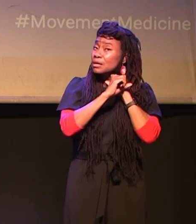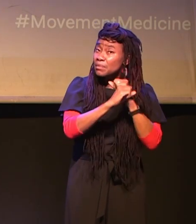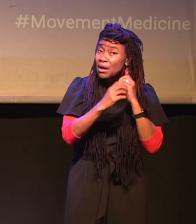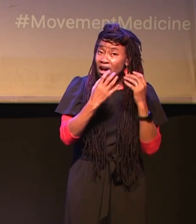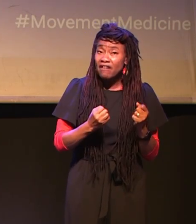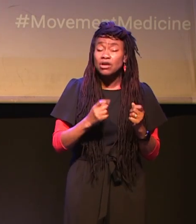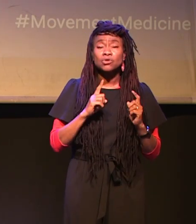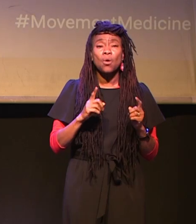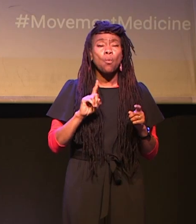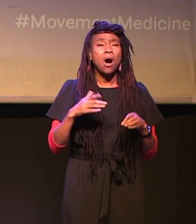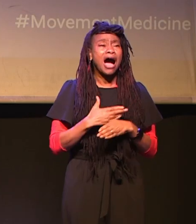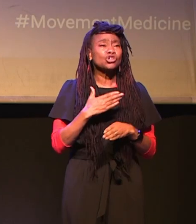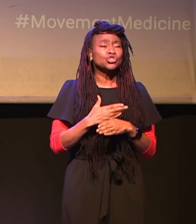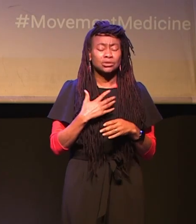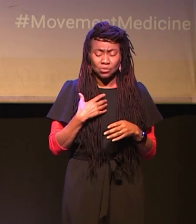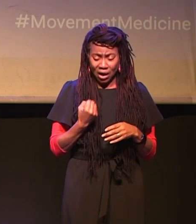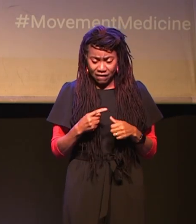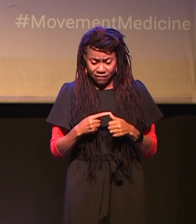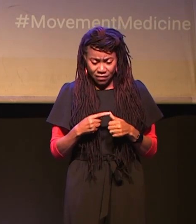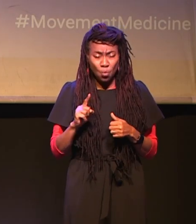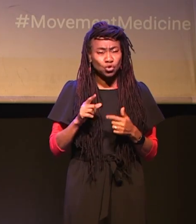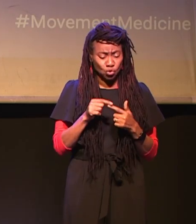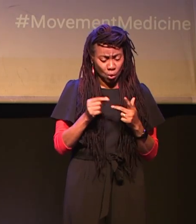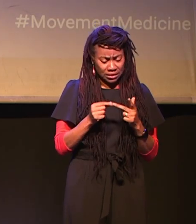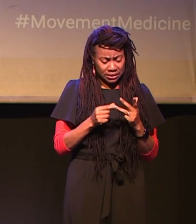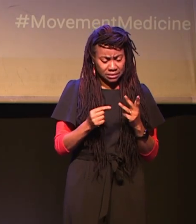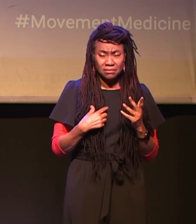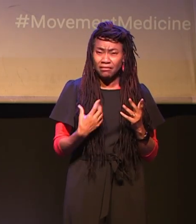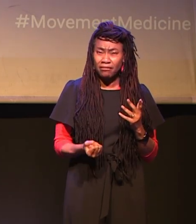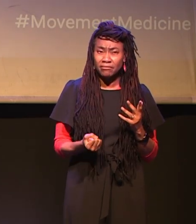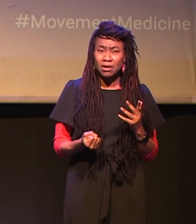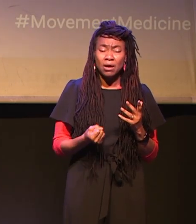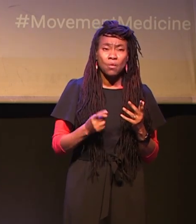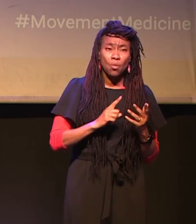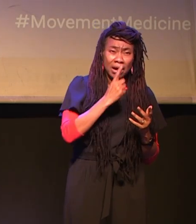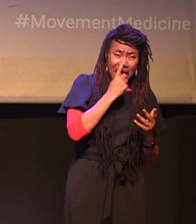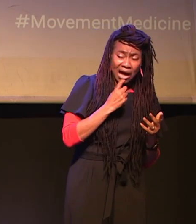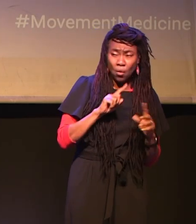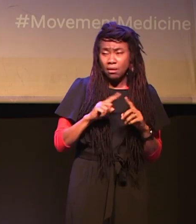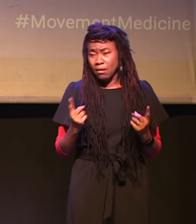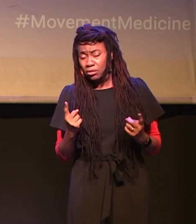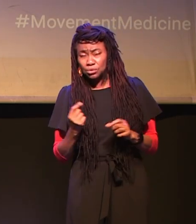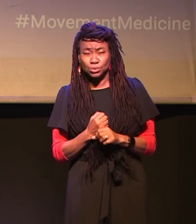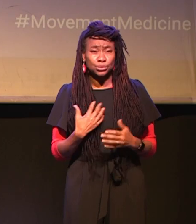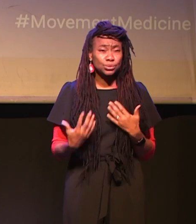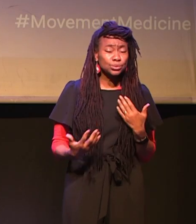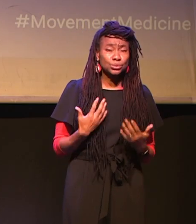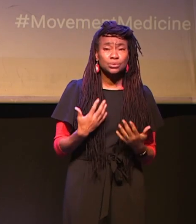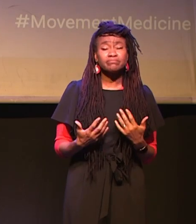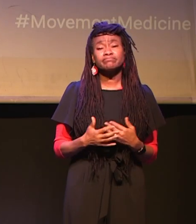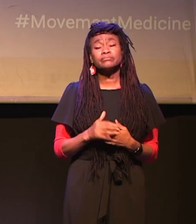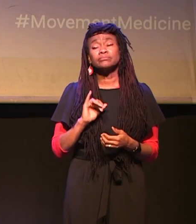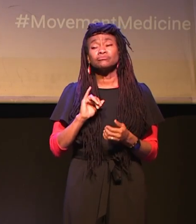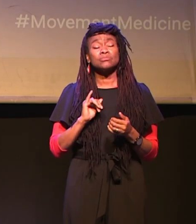are left for you? What choices are left for you? What can you and can't you do? And sometimes that comes at great cost. Like I often,